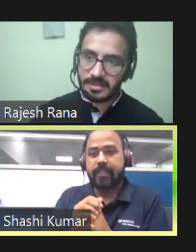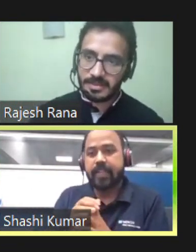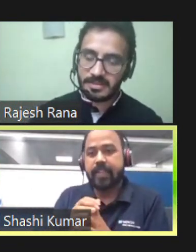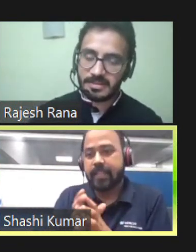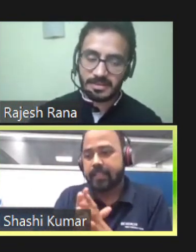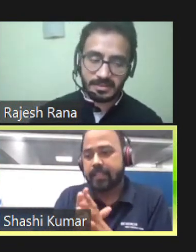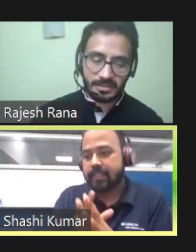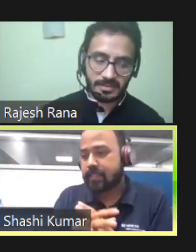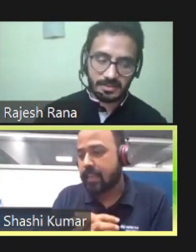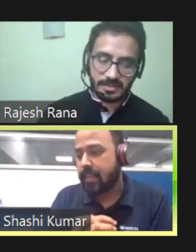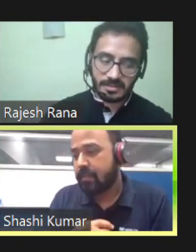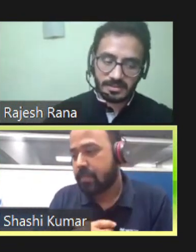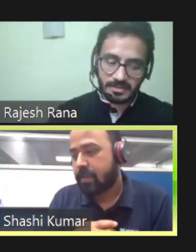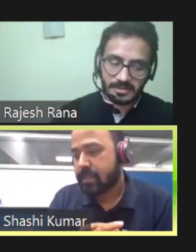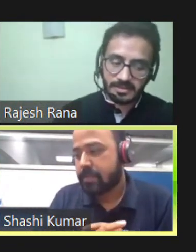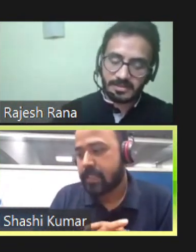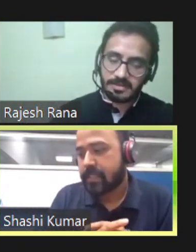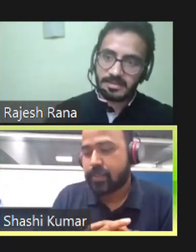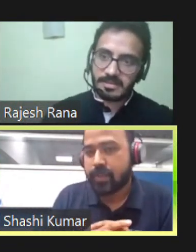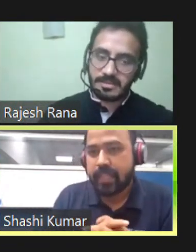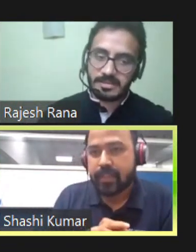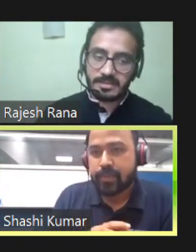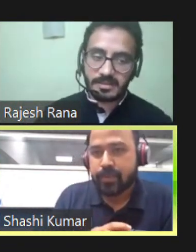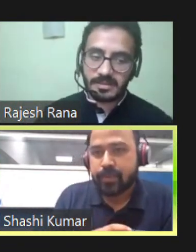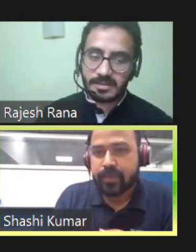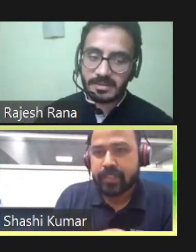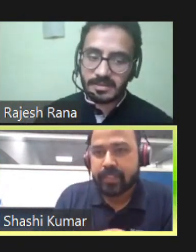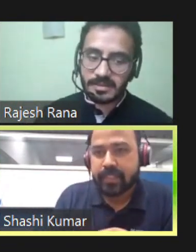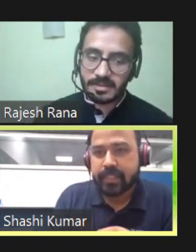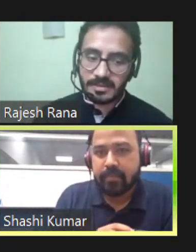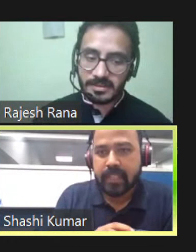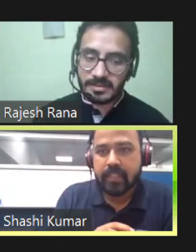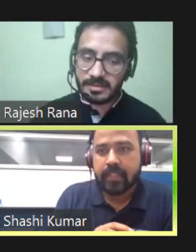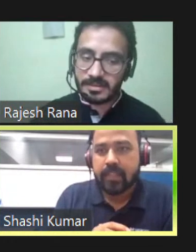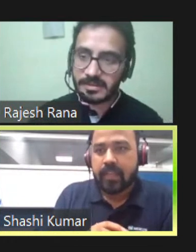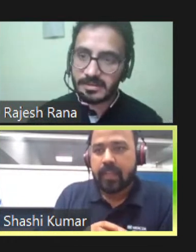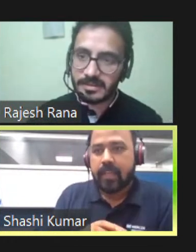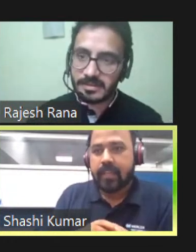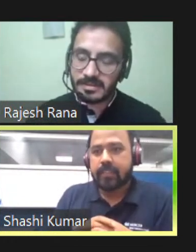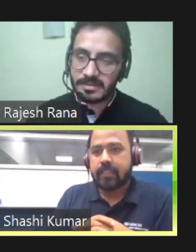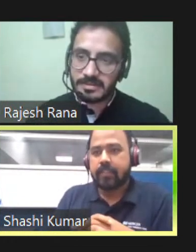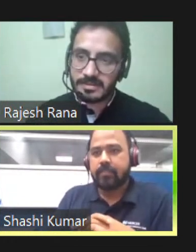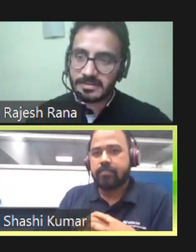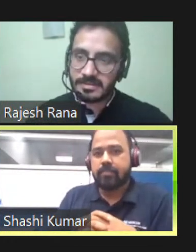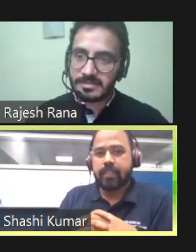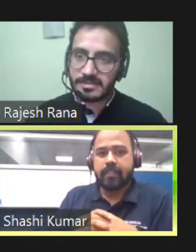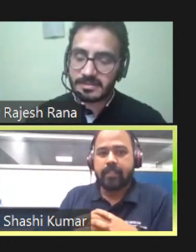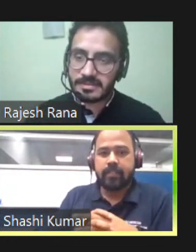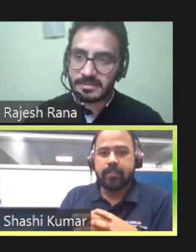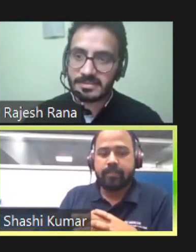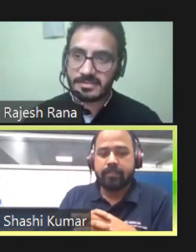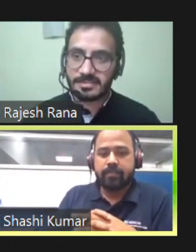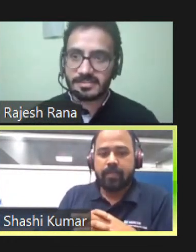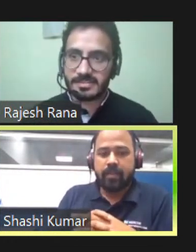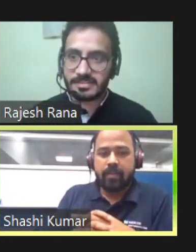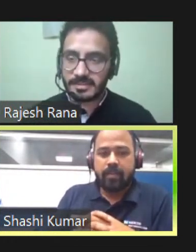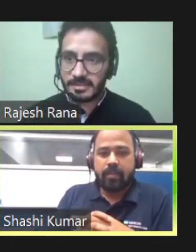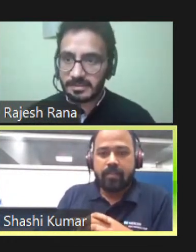share here. Guys, participants, would you like to tell me as